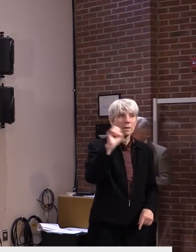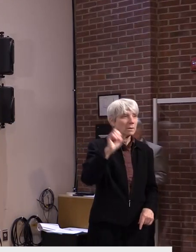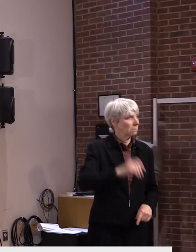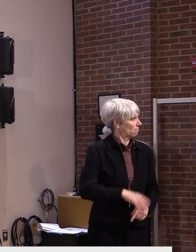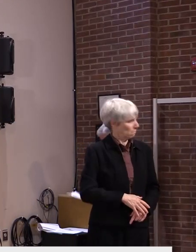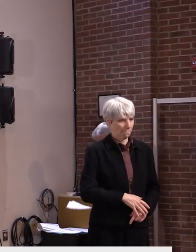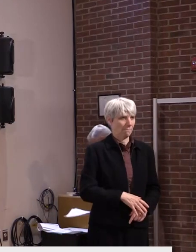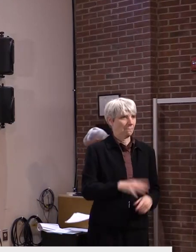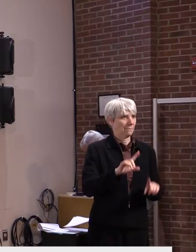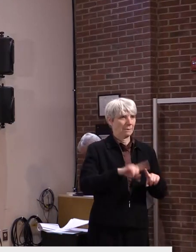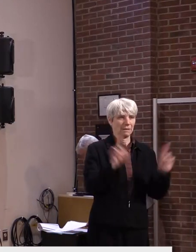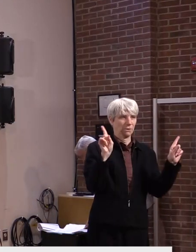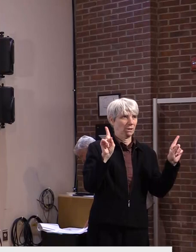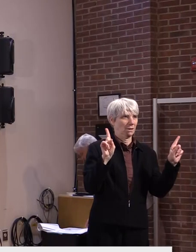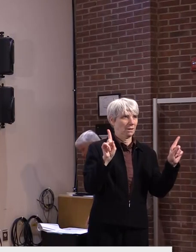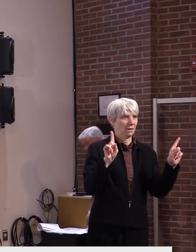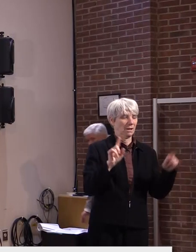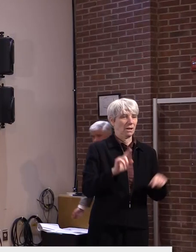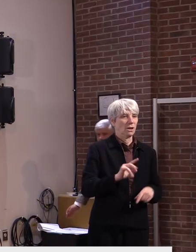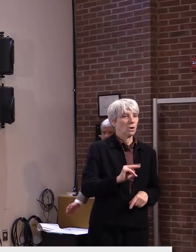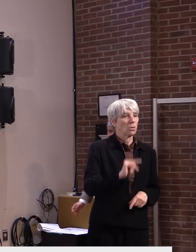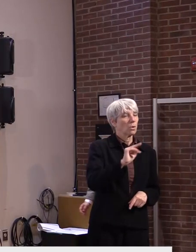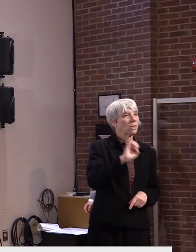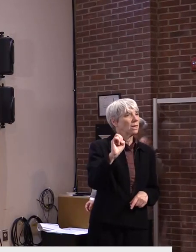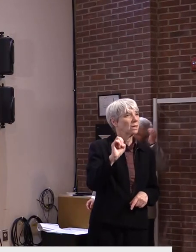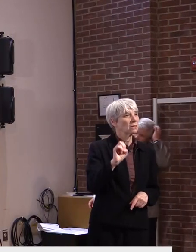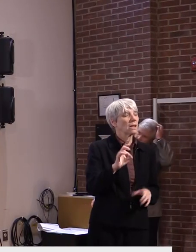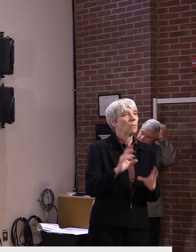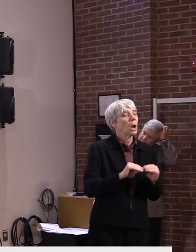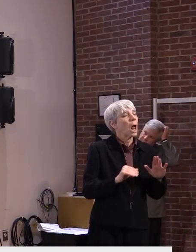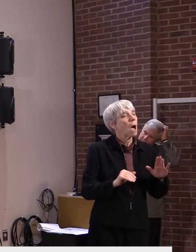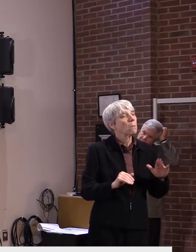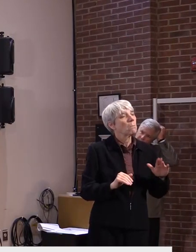The Northeast has been a very subtle increase,